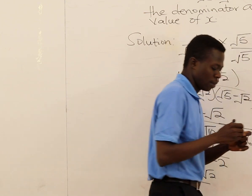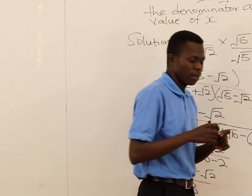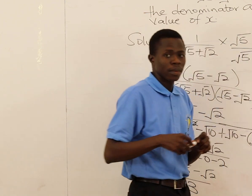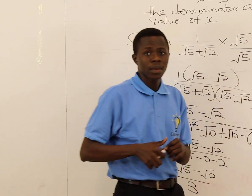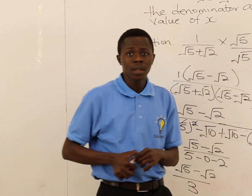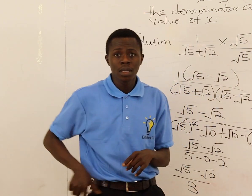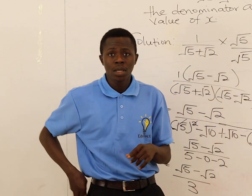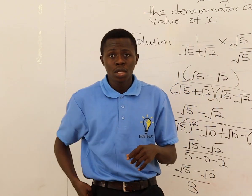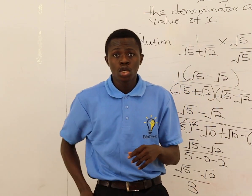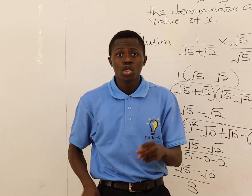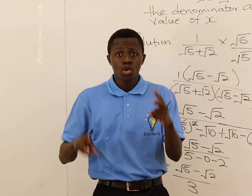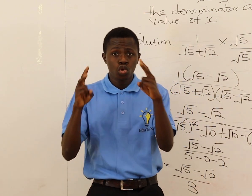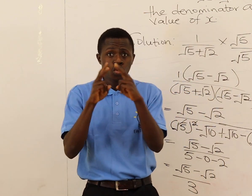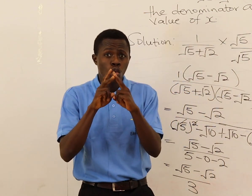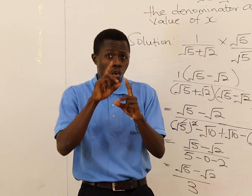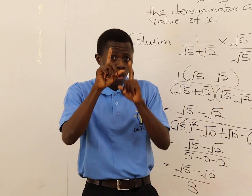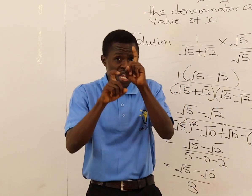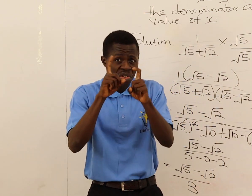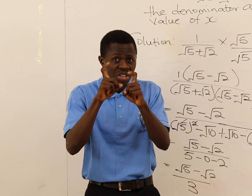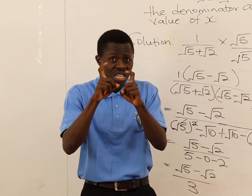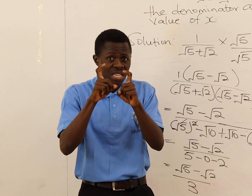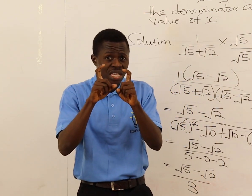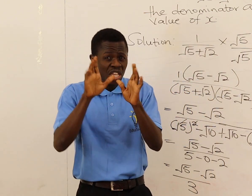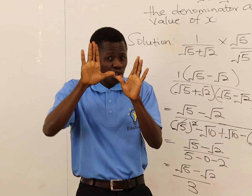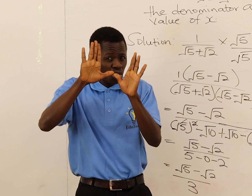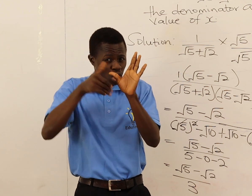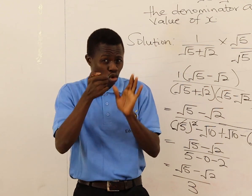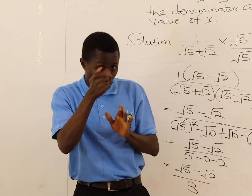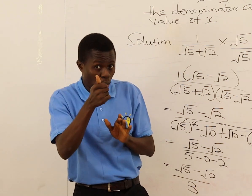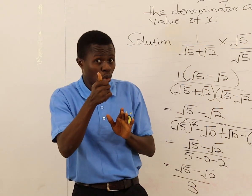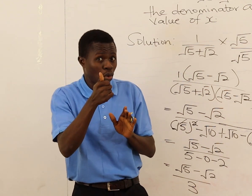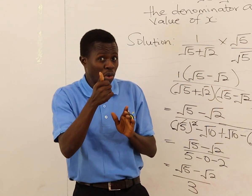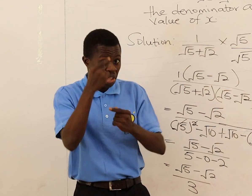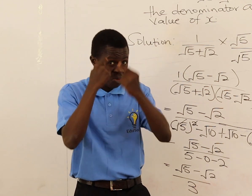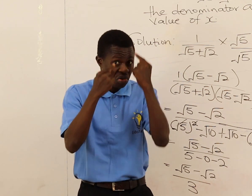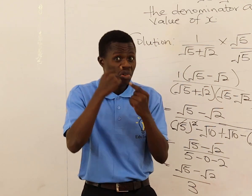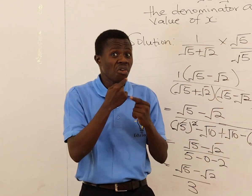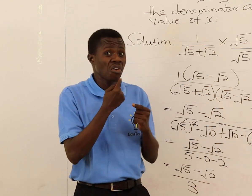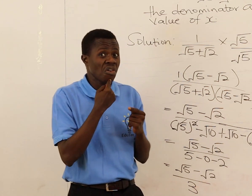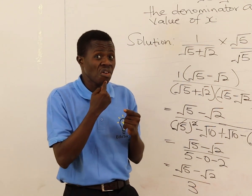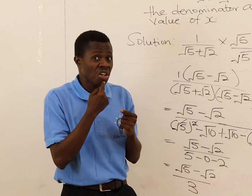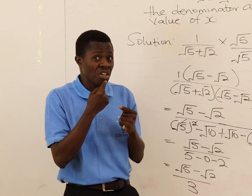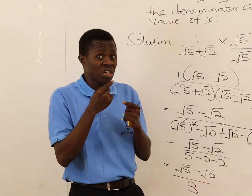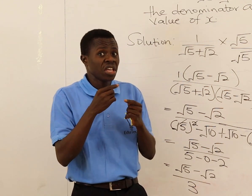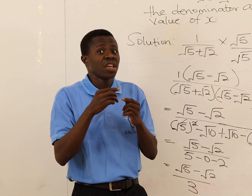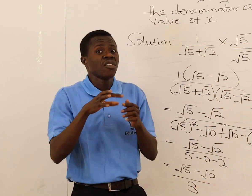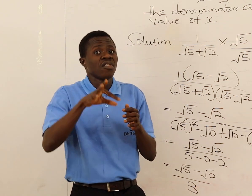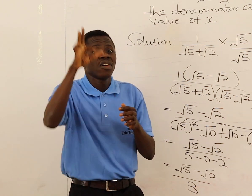the question tricked us a little, saying we should find the value of x. So maybe you might